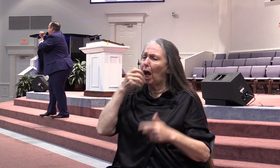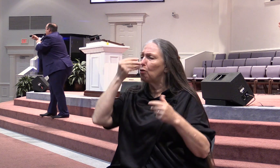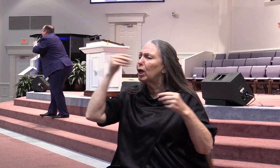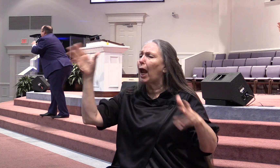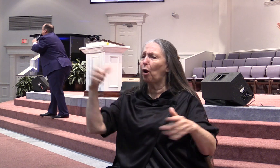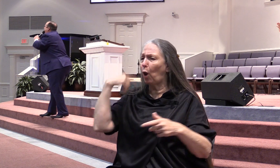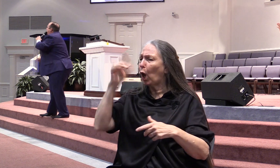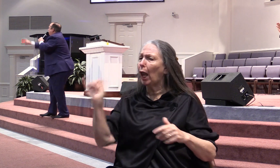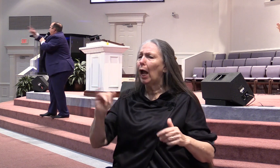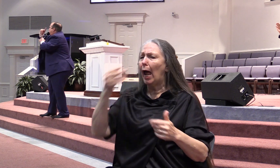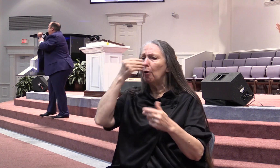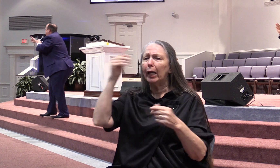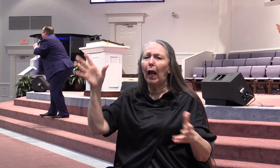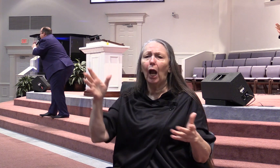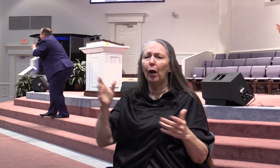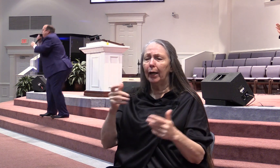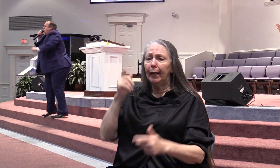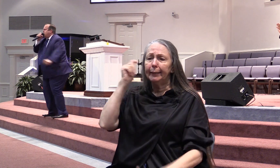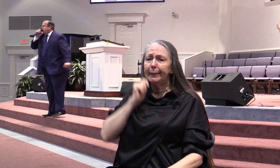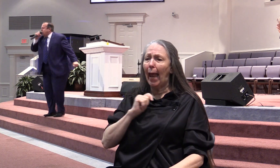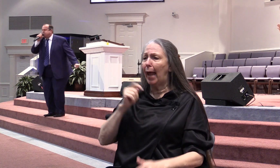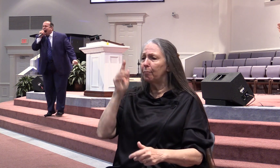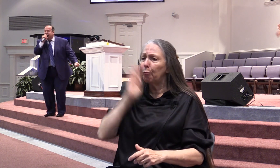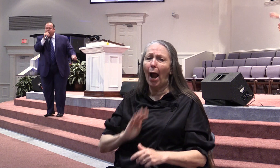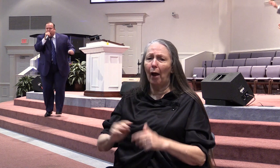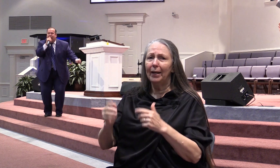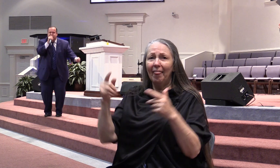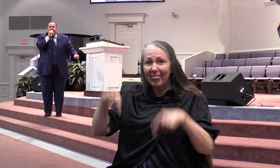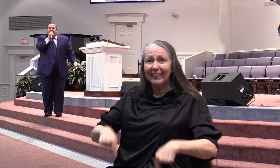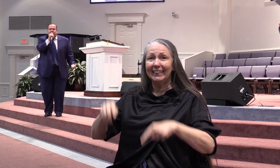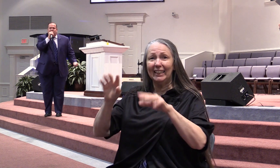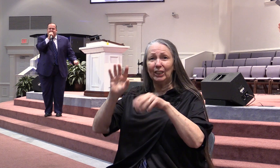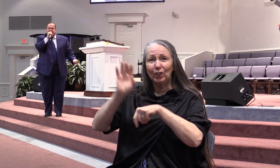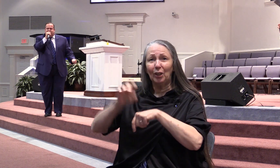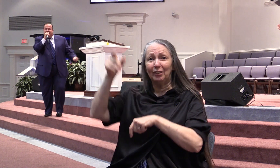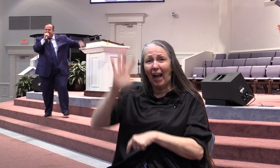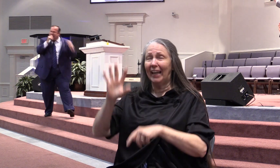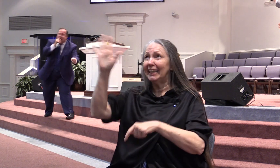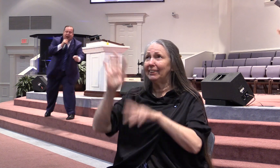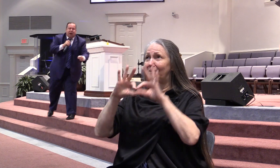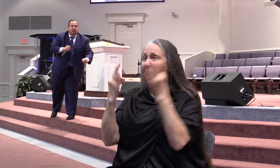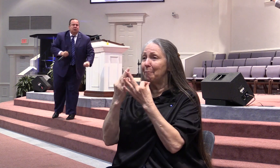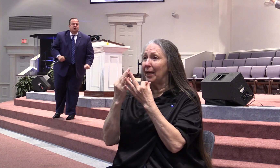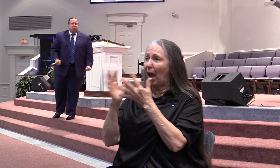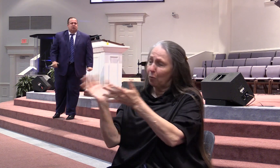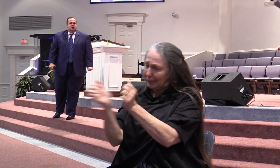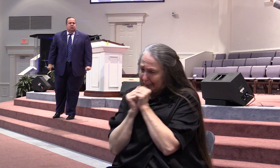care what you look like, I don't care where you came from, this is the body of Christ, and we're in this thing together.